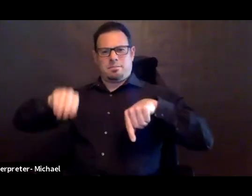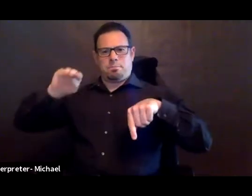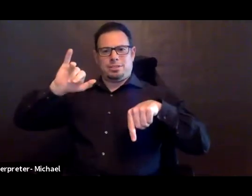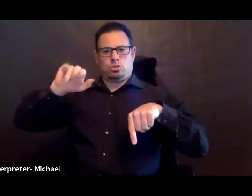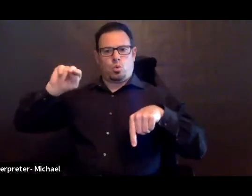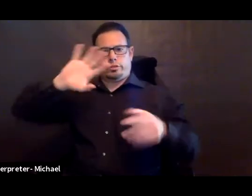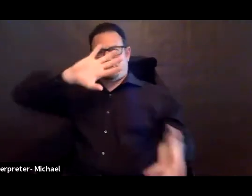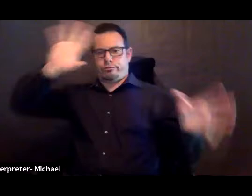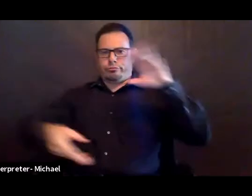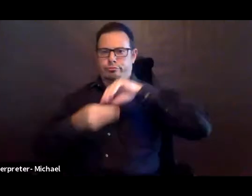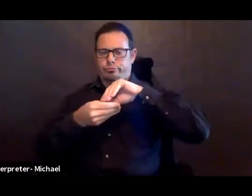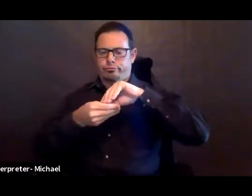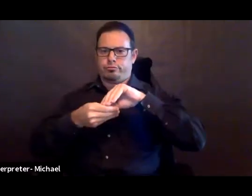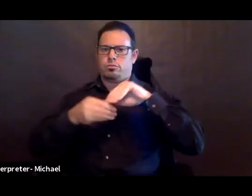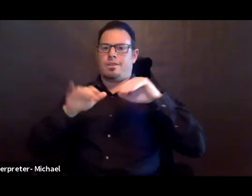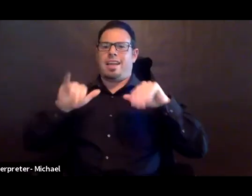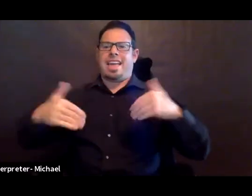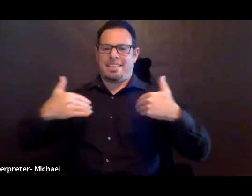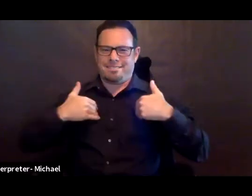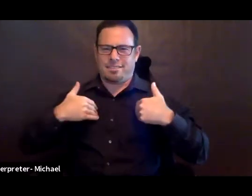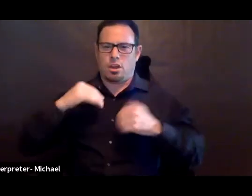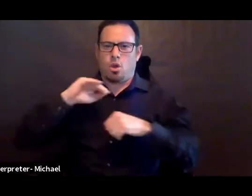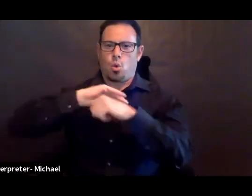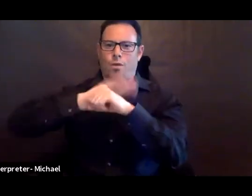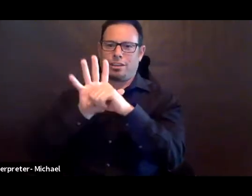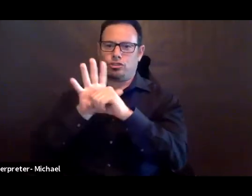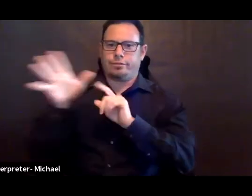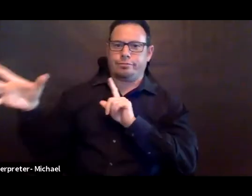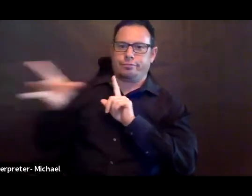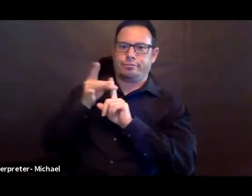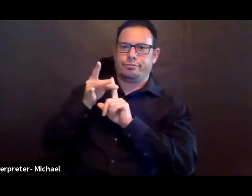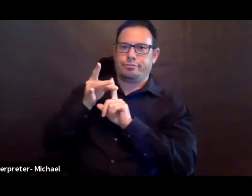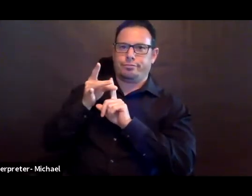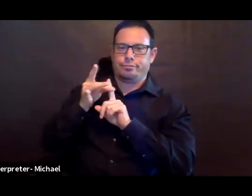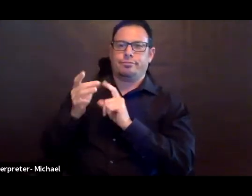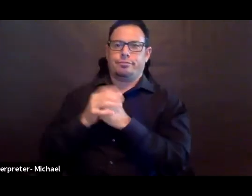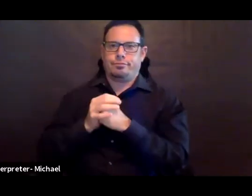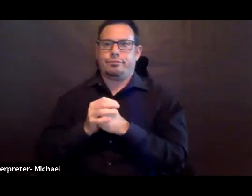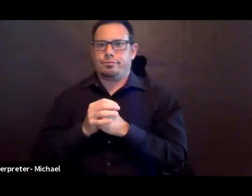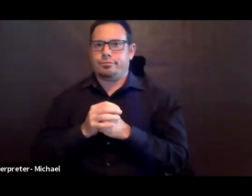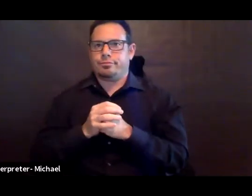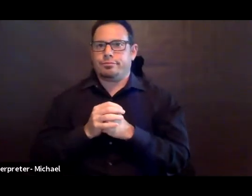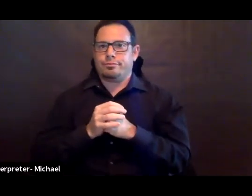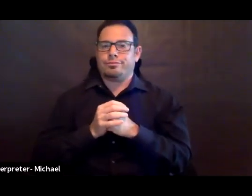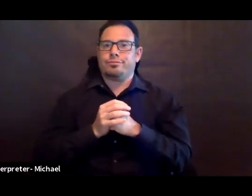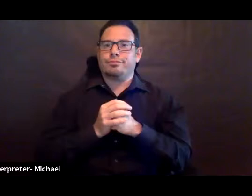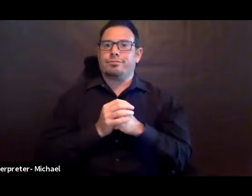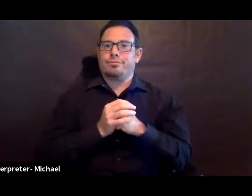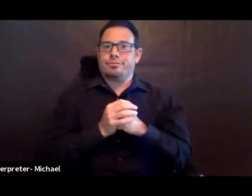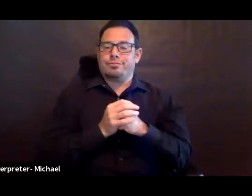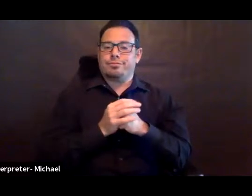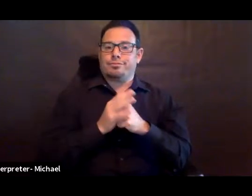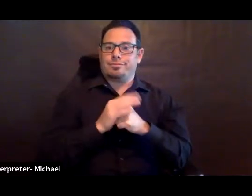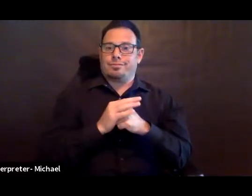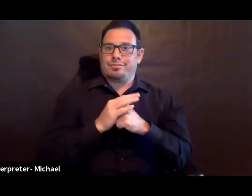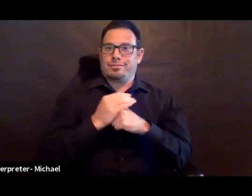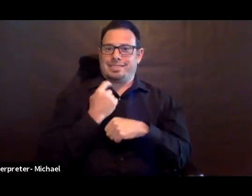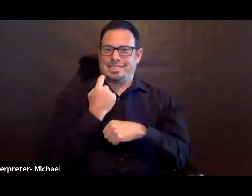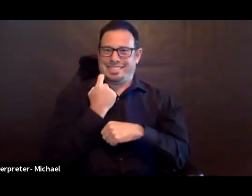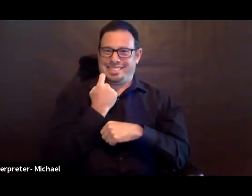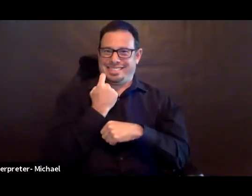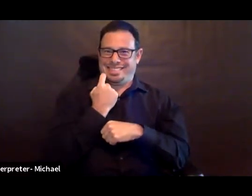7,653 Minnesotans lost to COVID-19. Numbers from the weekend and on Monday will be reported